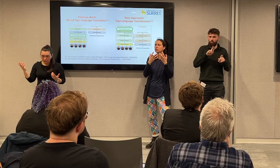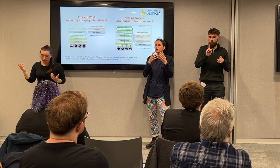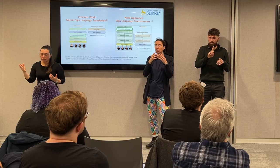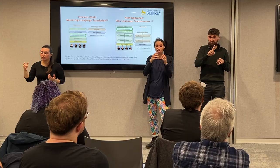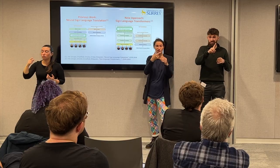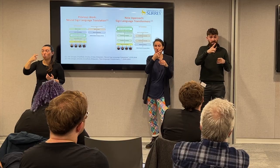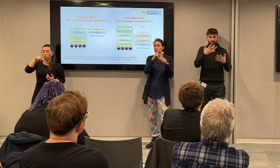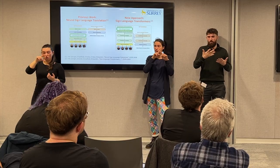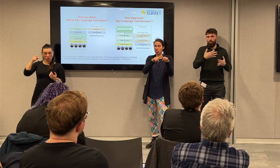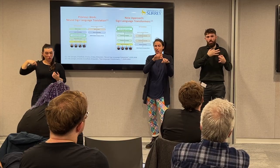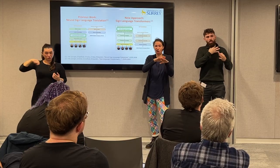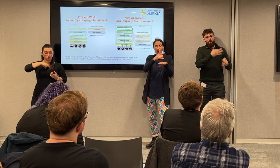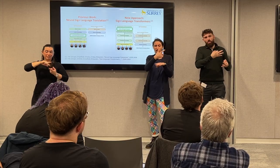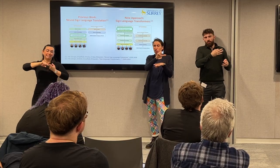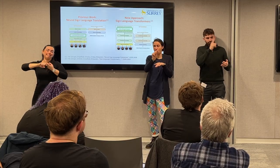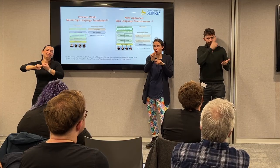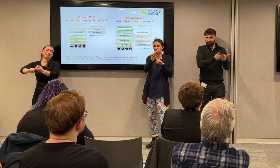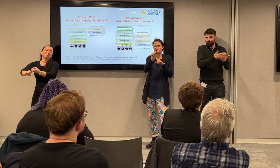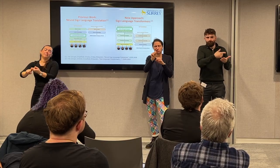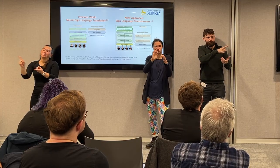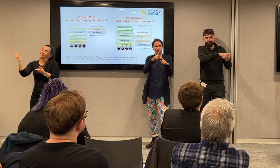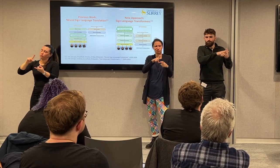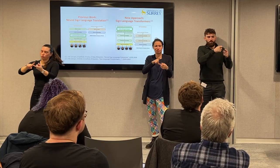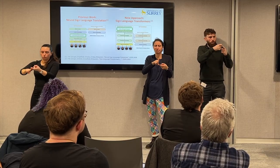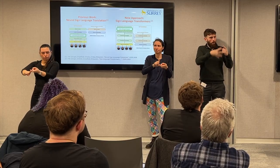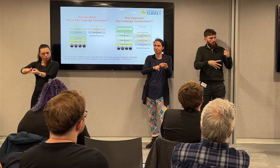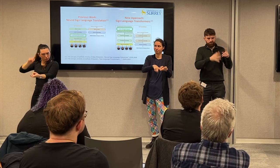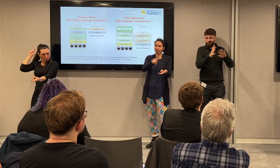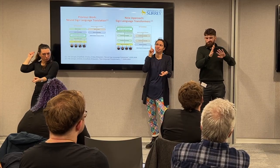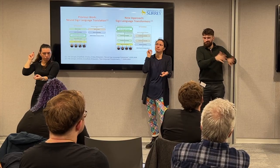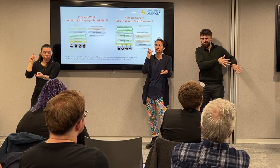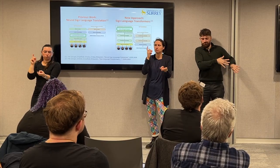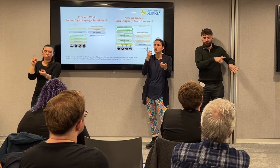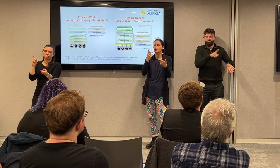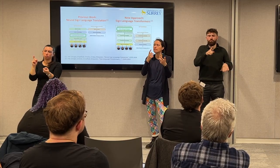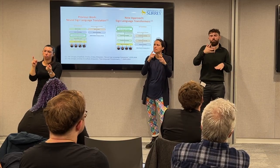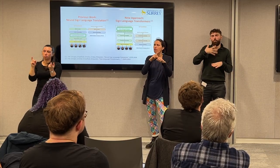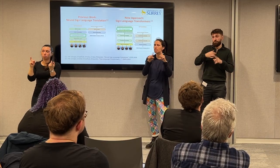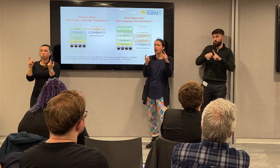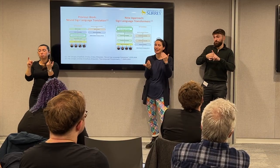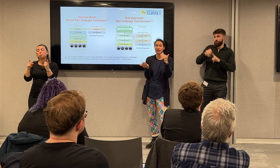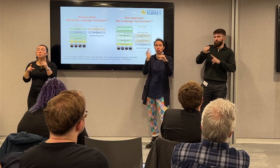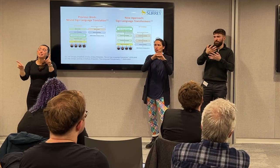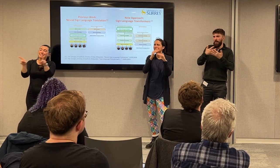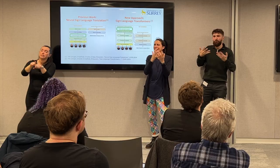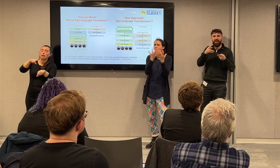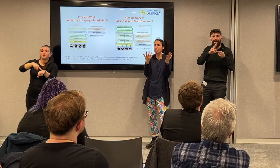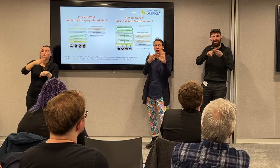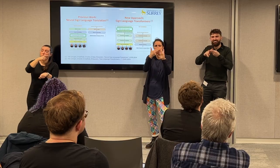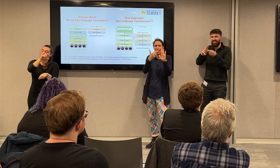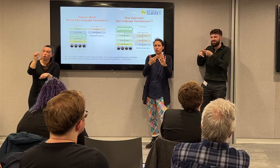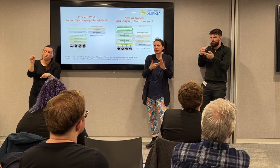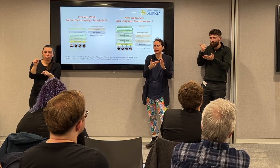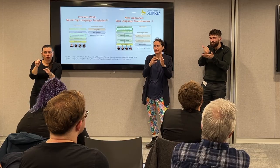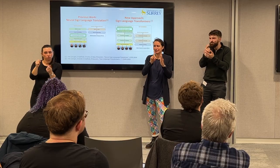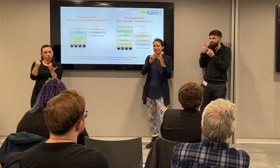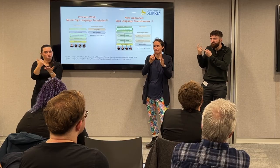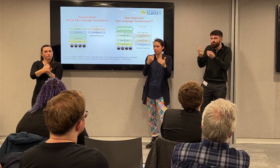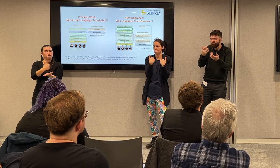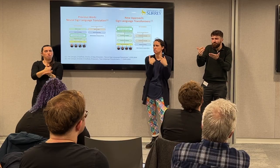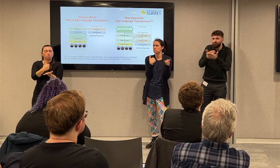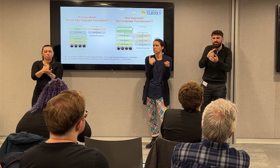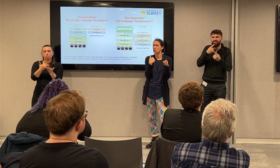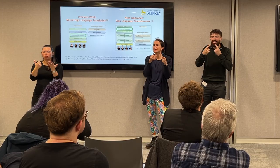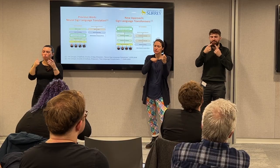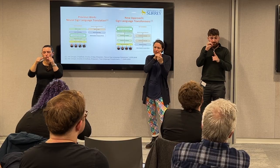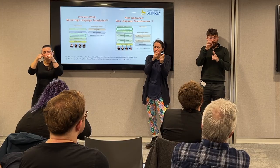gloss, but also we want to increase the amount of annotated and well-curated data out there, specifically on that L1,